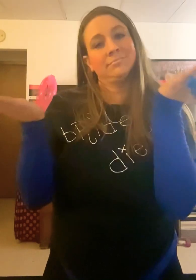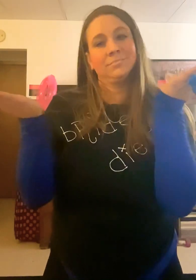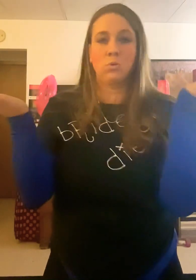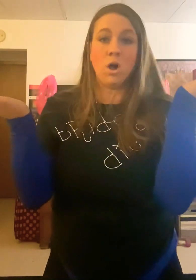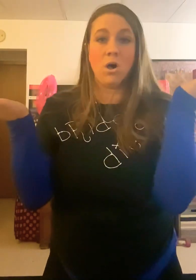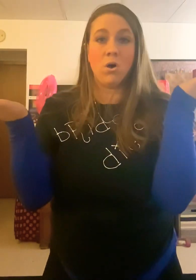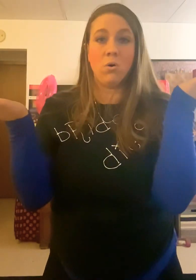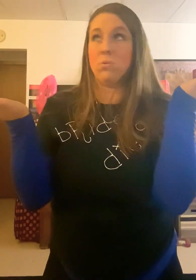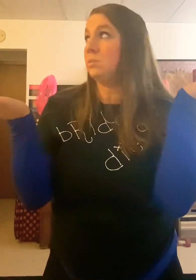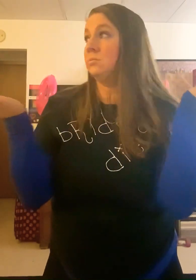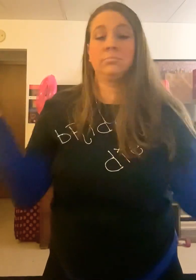Whoa.